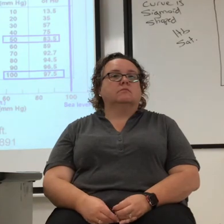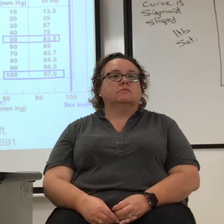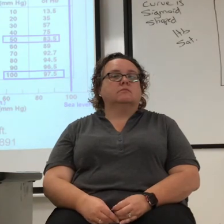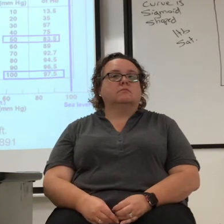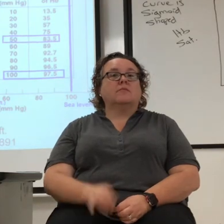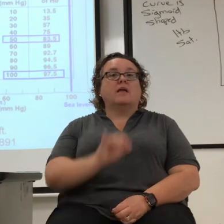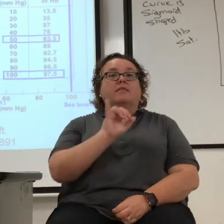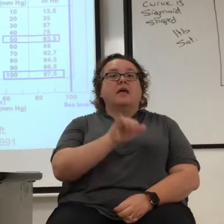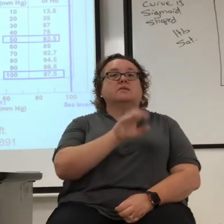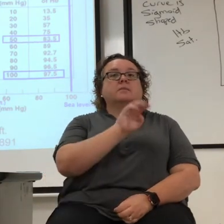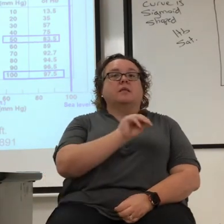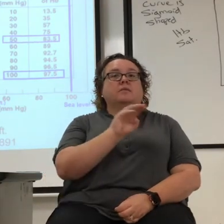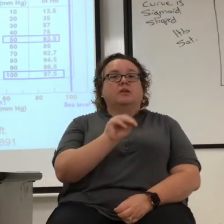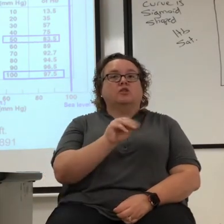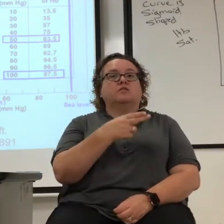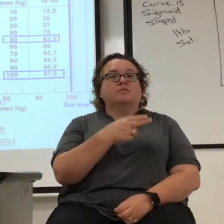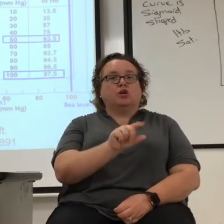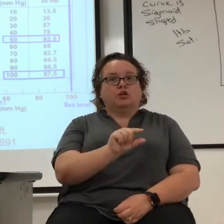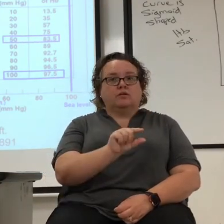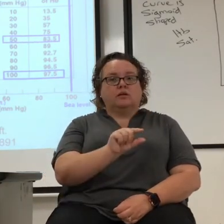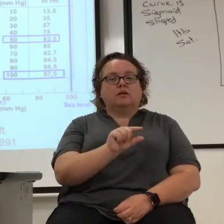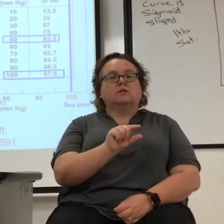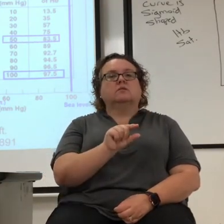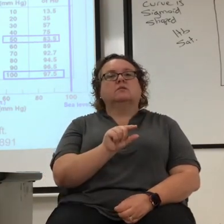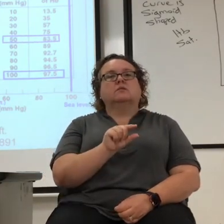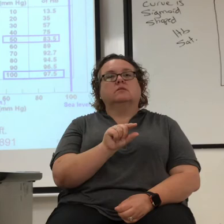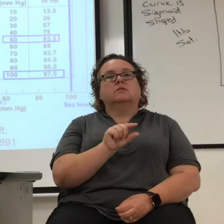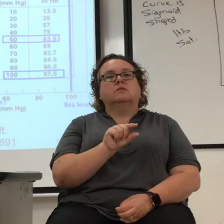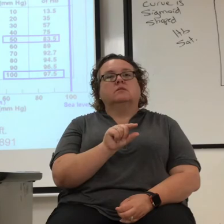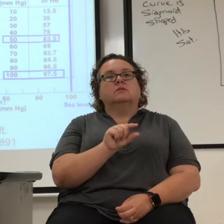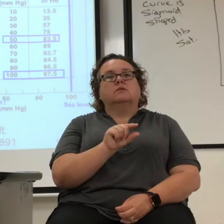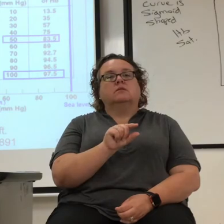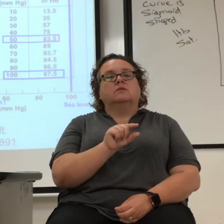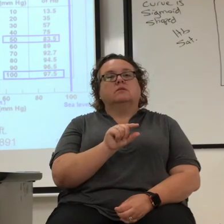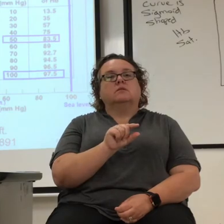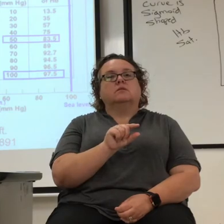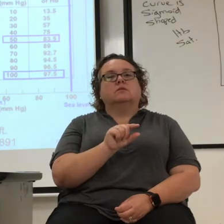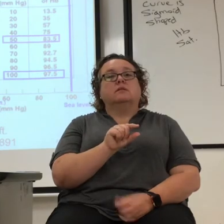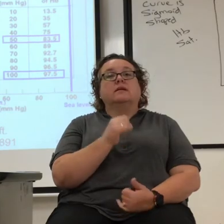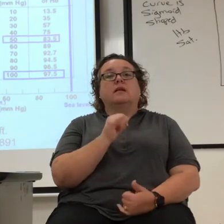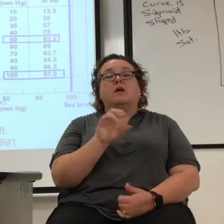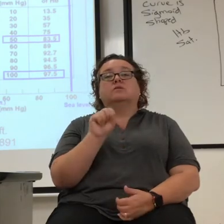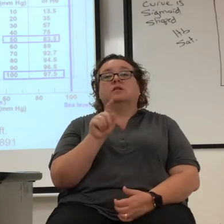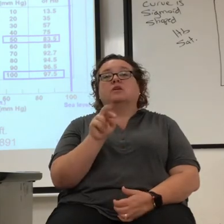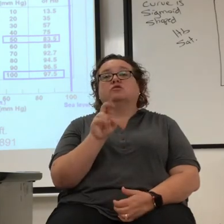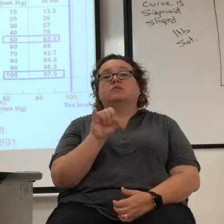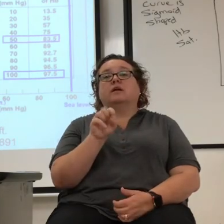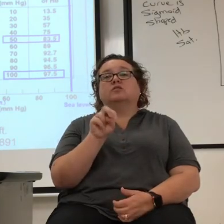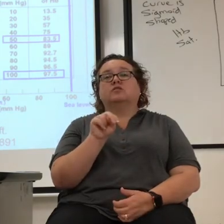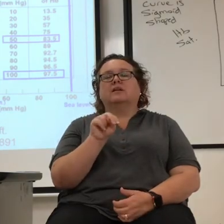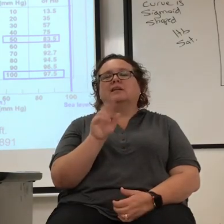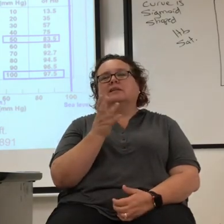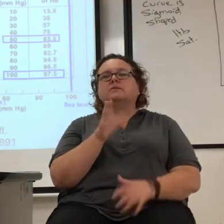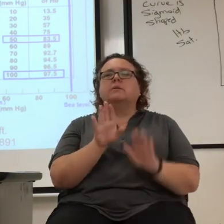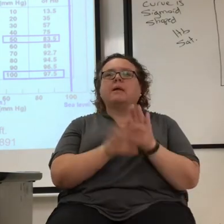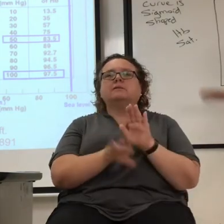That's millimeters of mercury. I won't always say it. Now, saturation is basically a